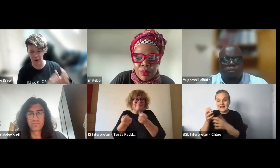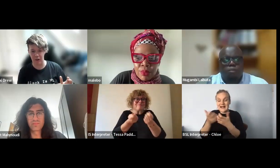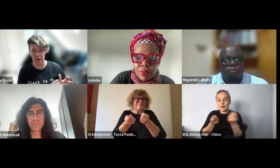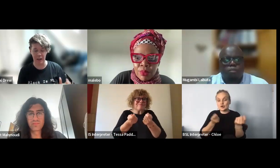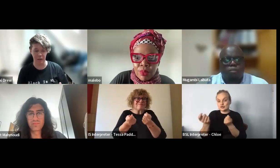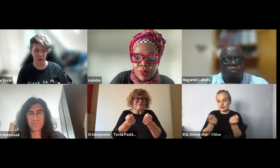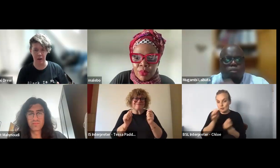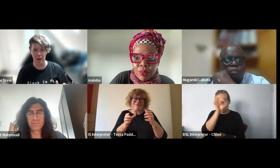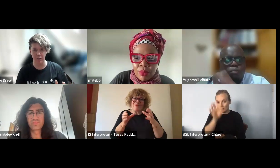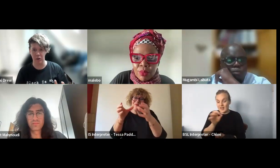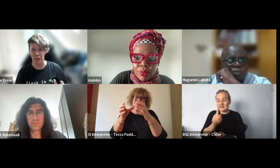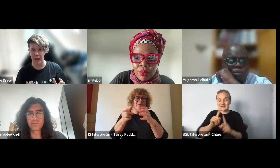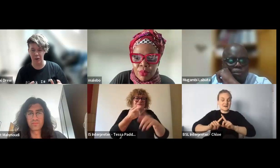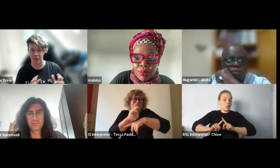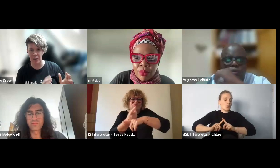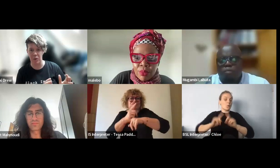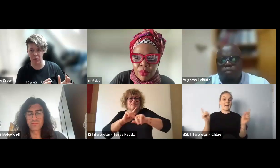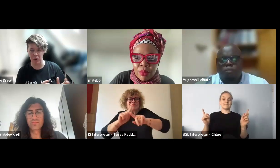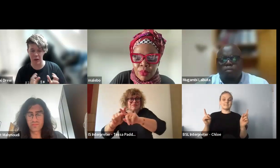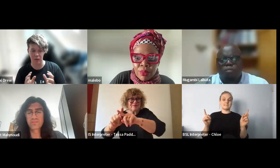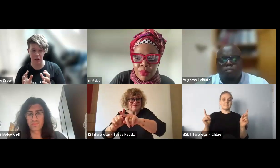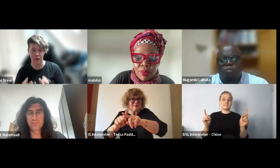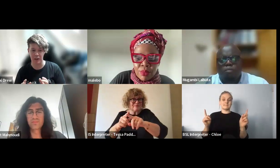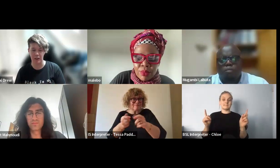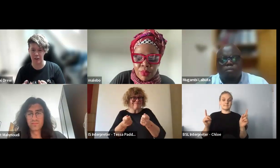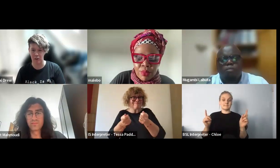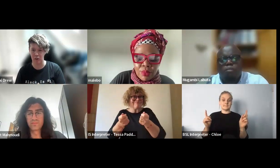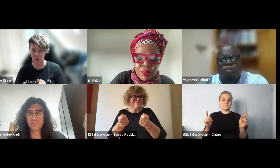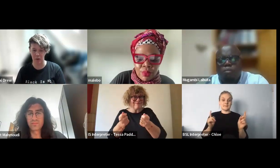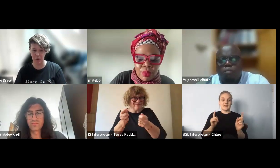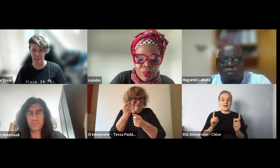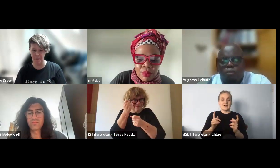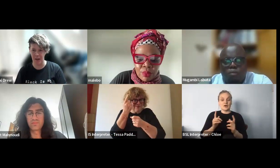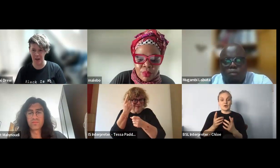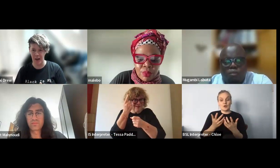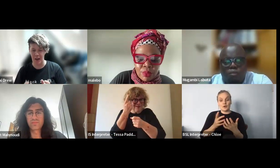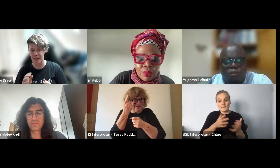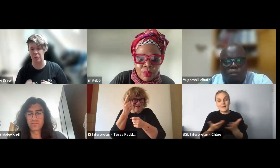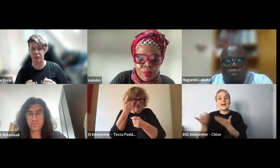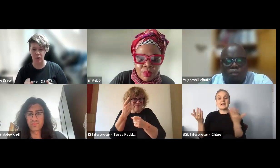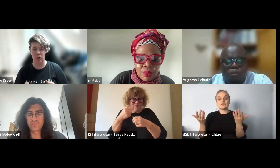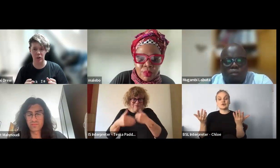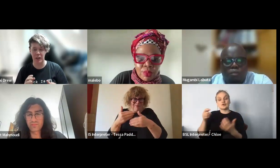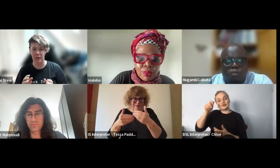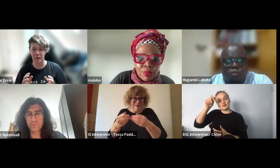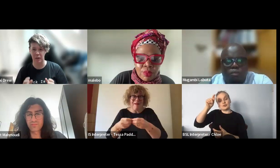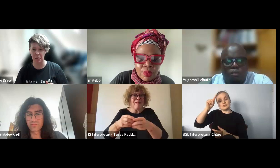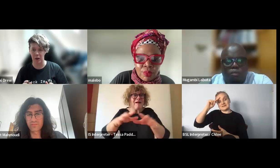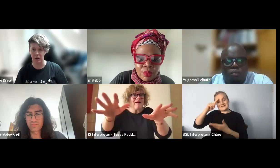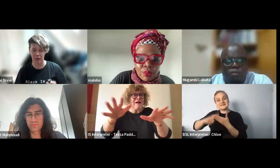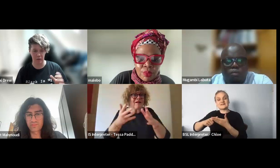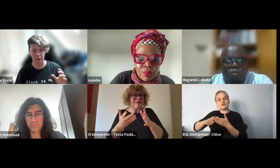is vastly different from how the same operator would have to try and understand a decision support system. And that's before you get